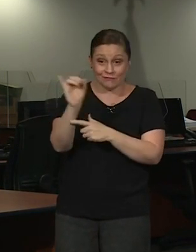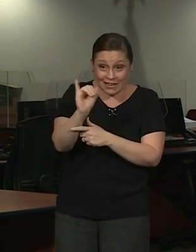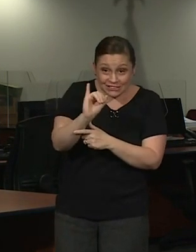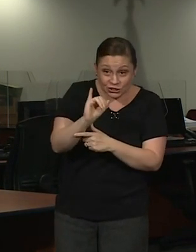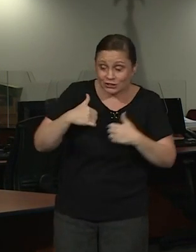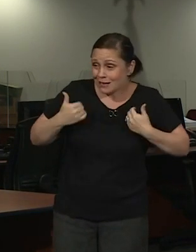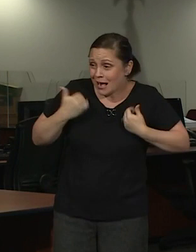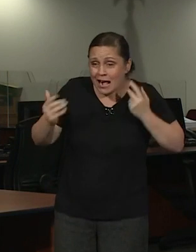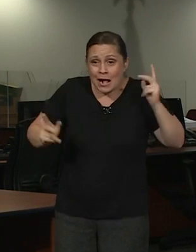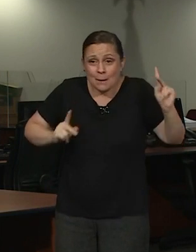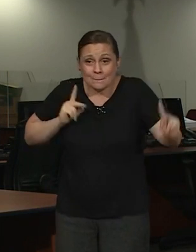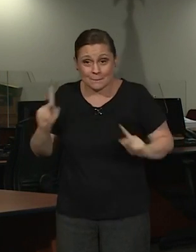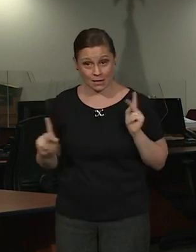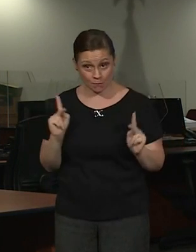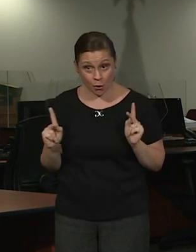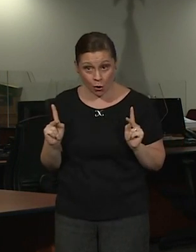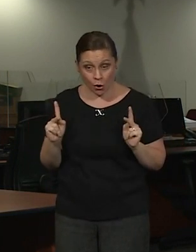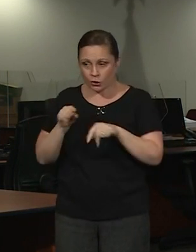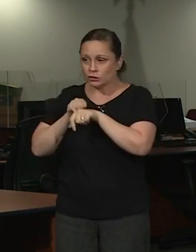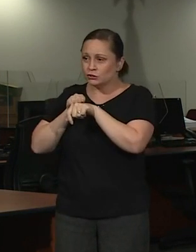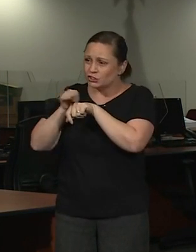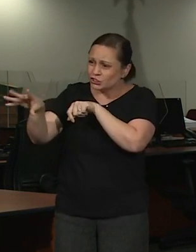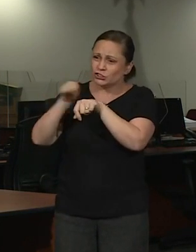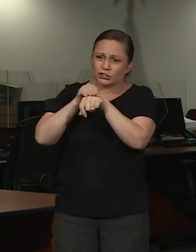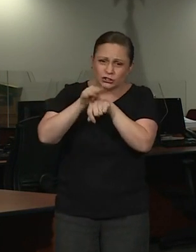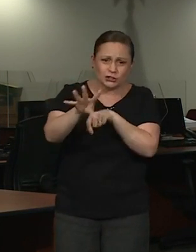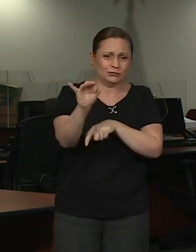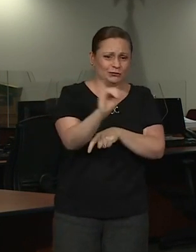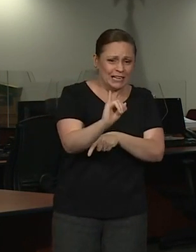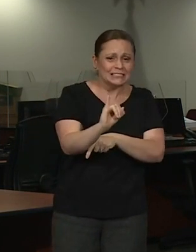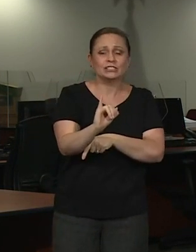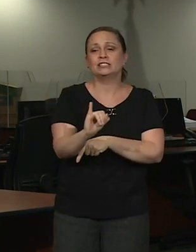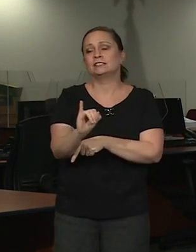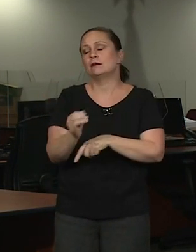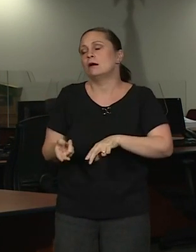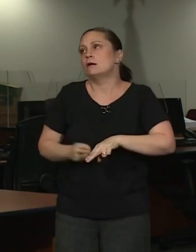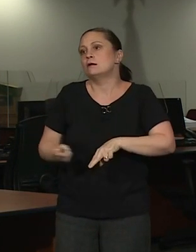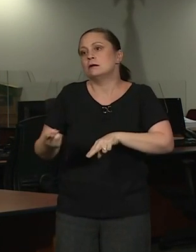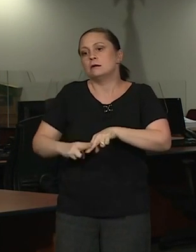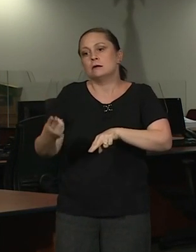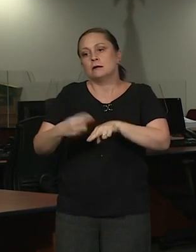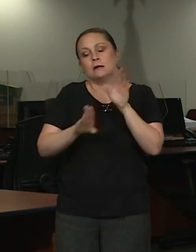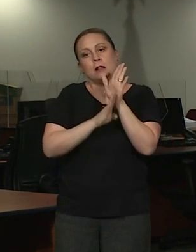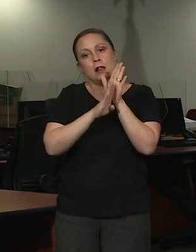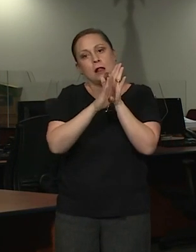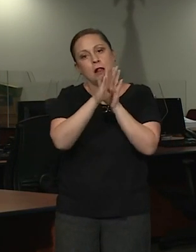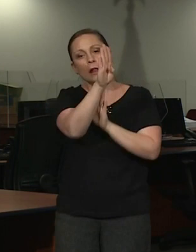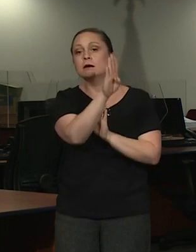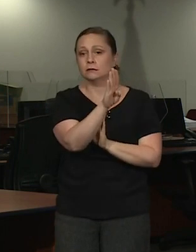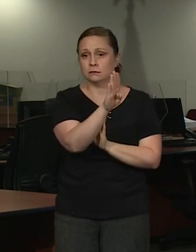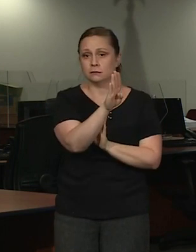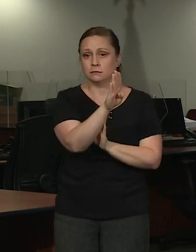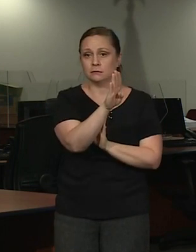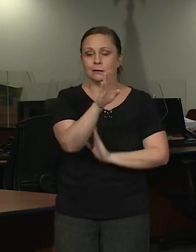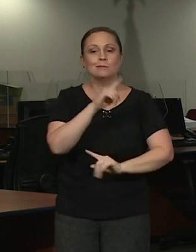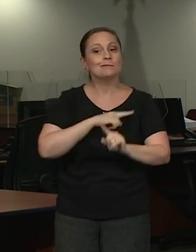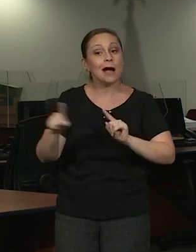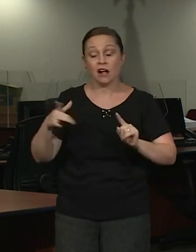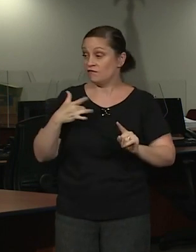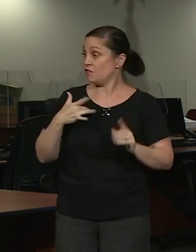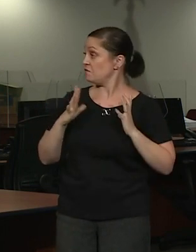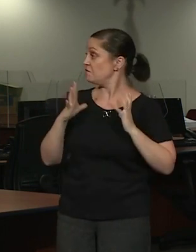those young people who are now, younger people who are now getting tested is just going up, up, up. But they are showing no